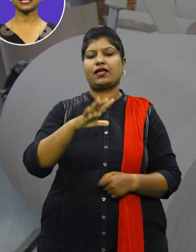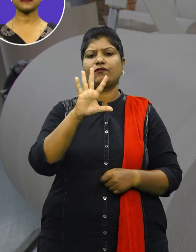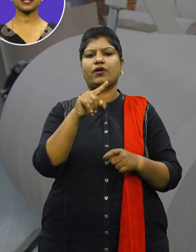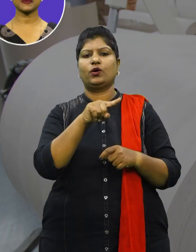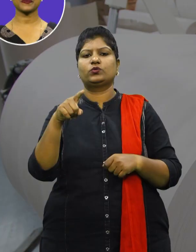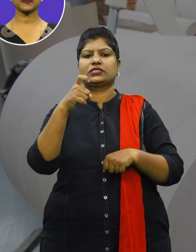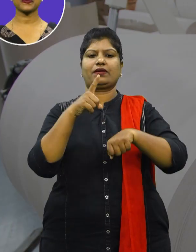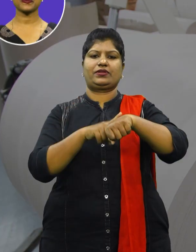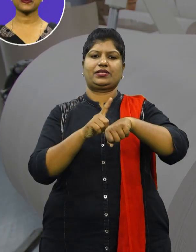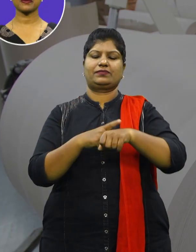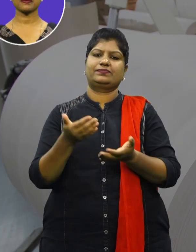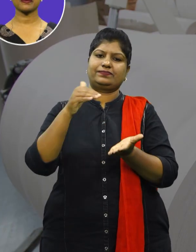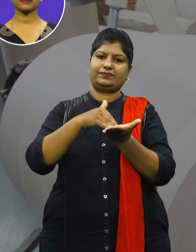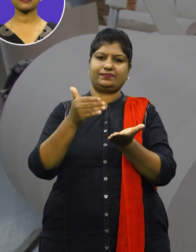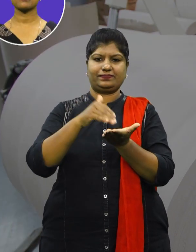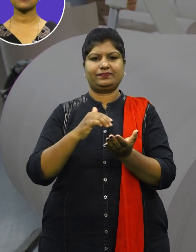7 times.